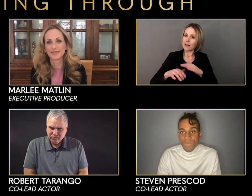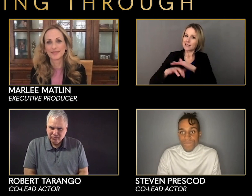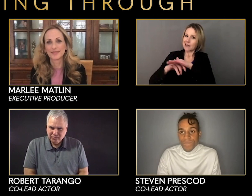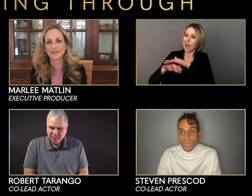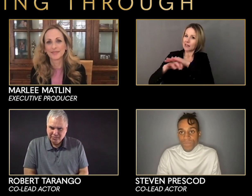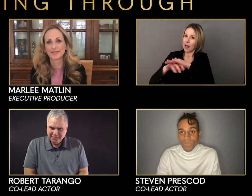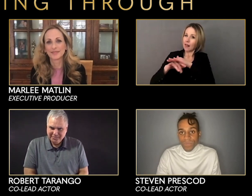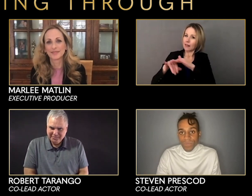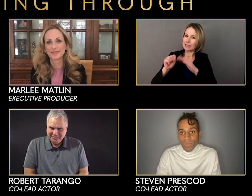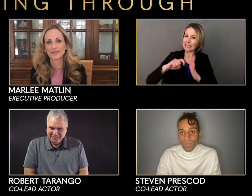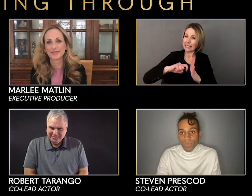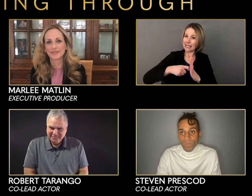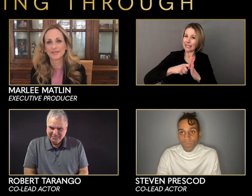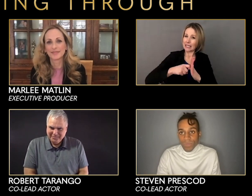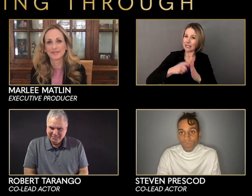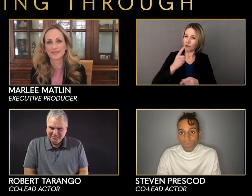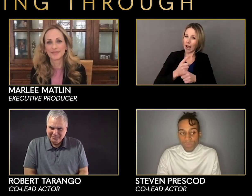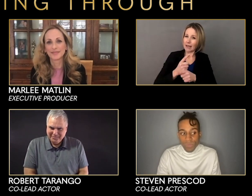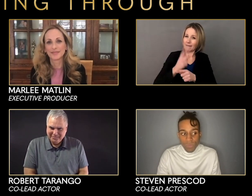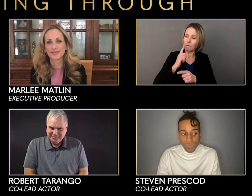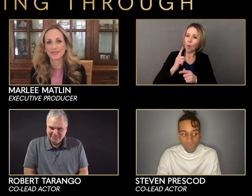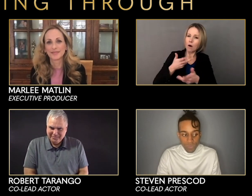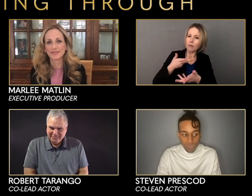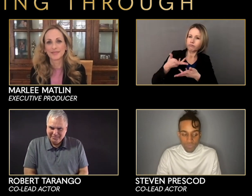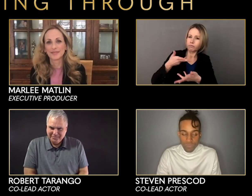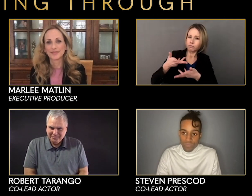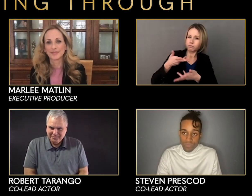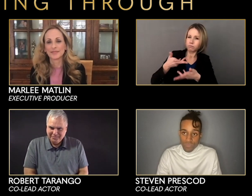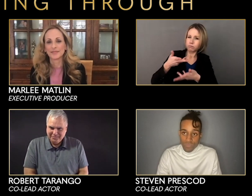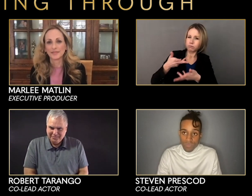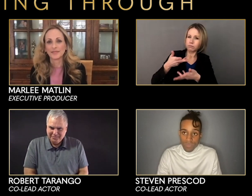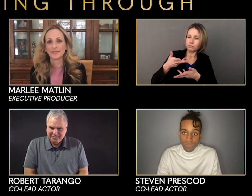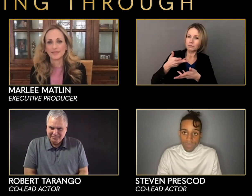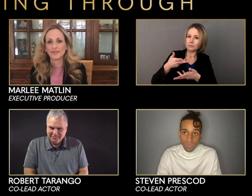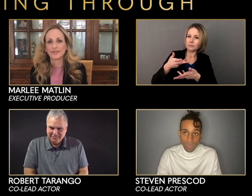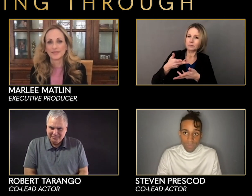element for interaction. And at